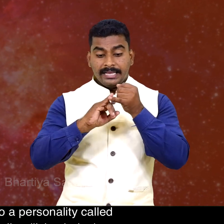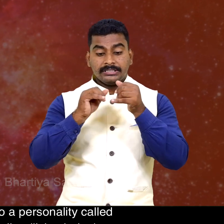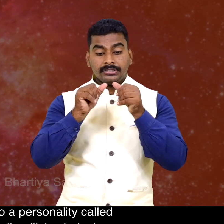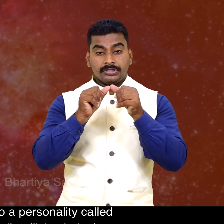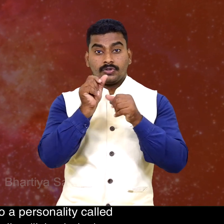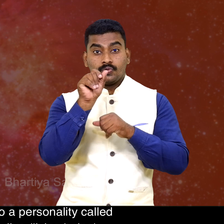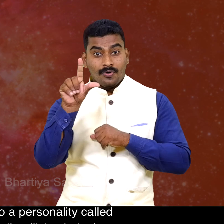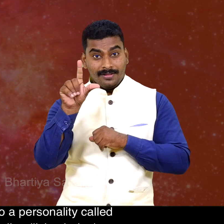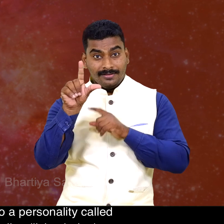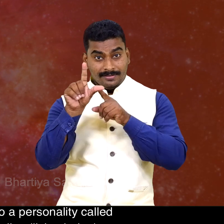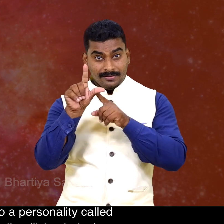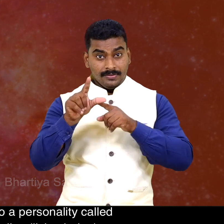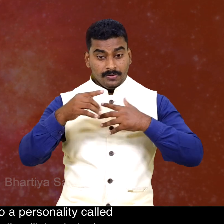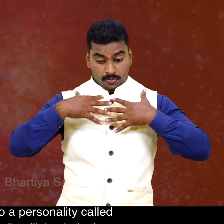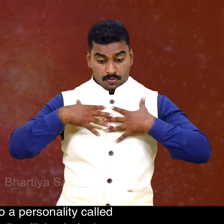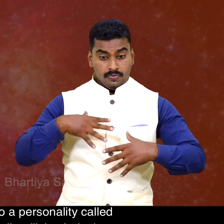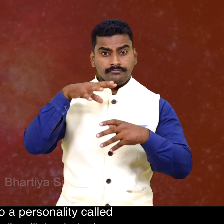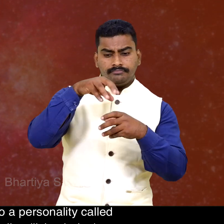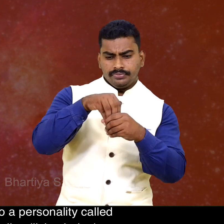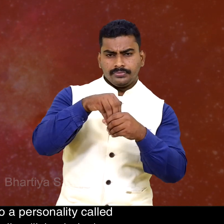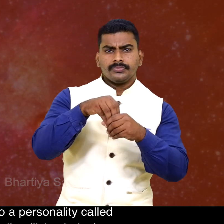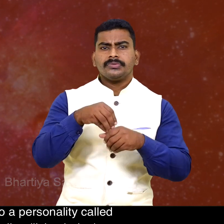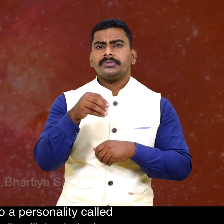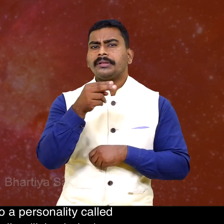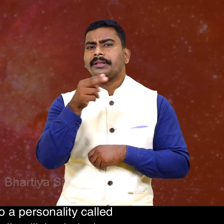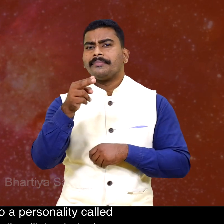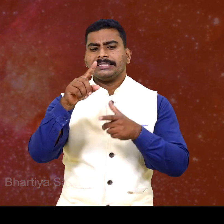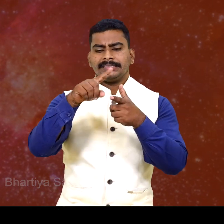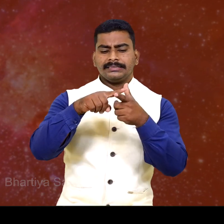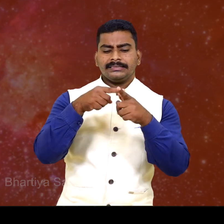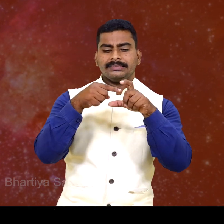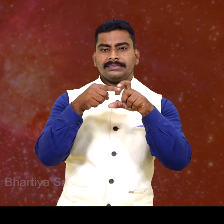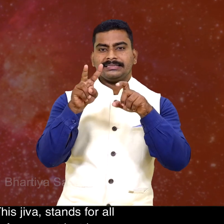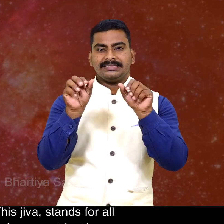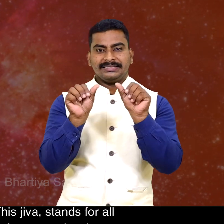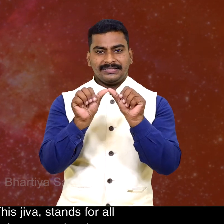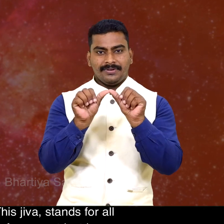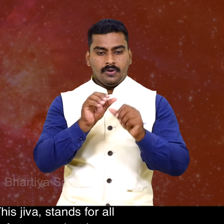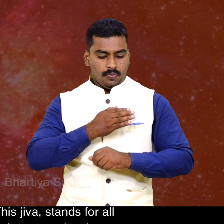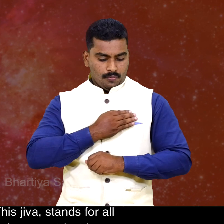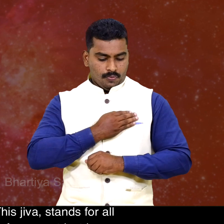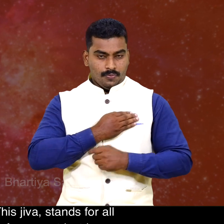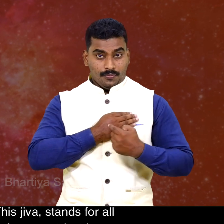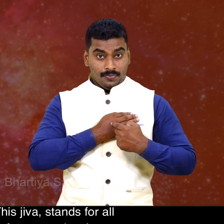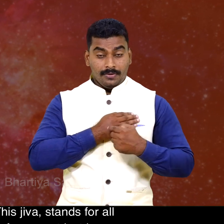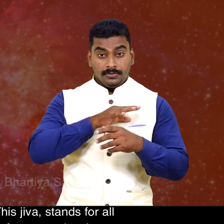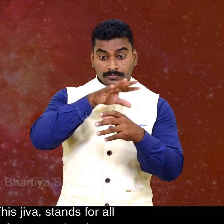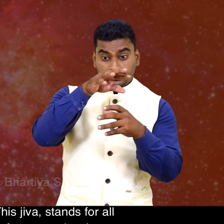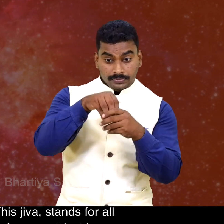personality called Jiva, the living being. This Jiva stands for all living forms,